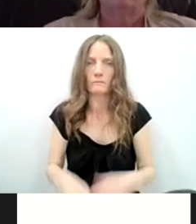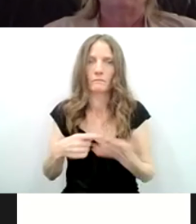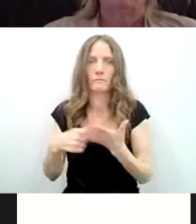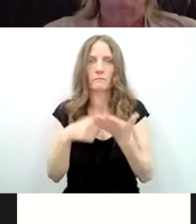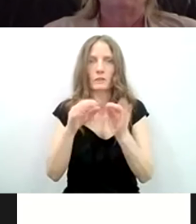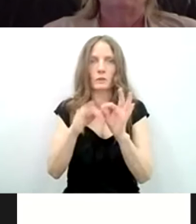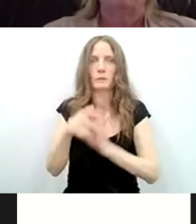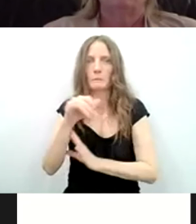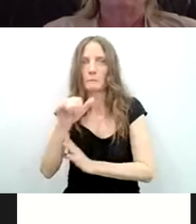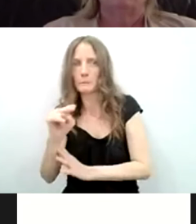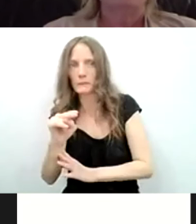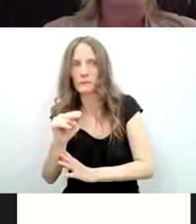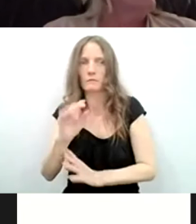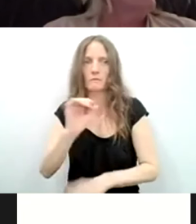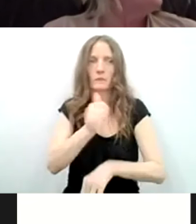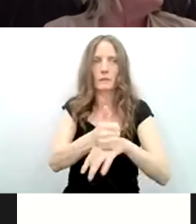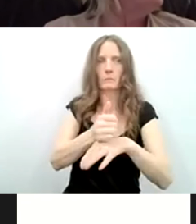Okay.